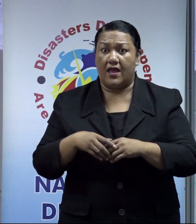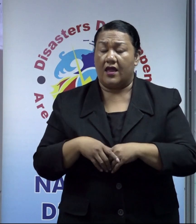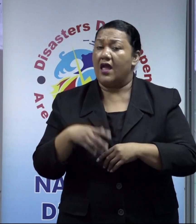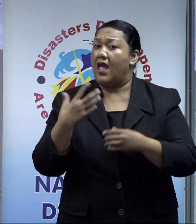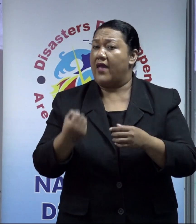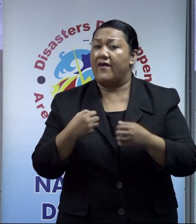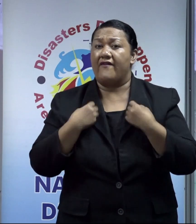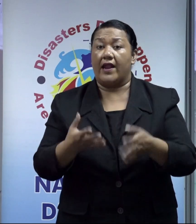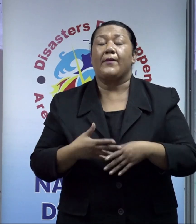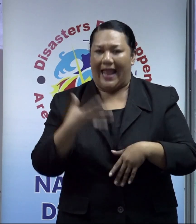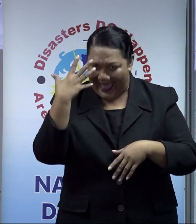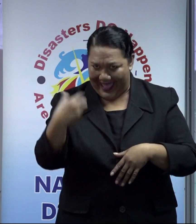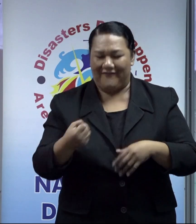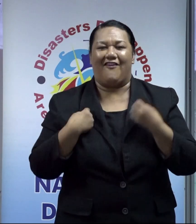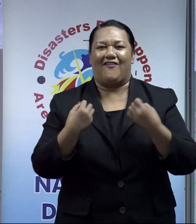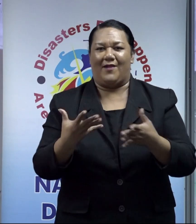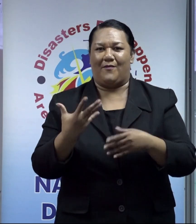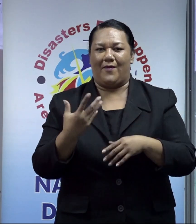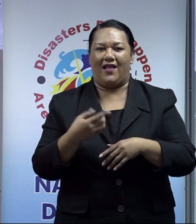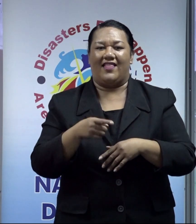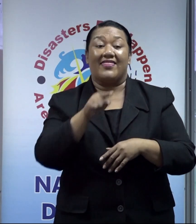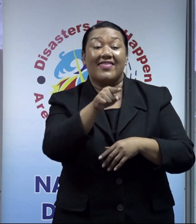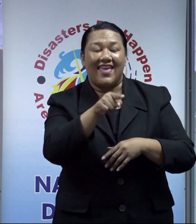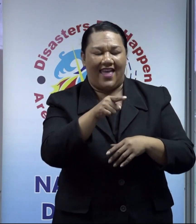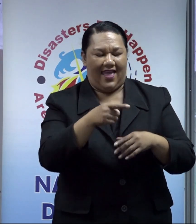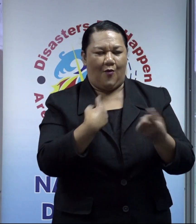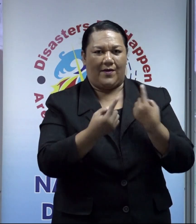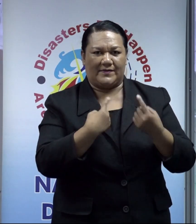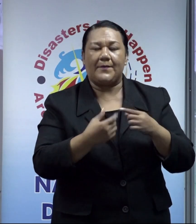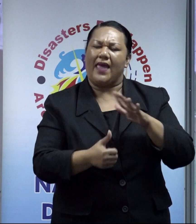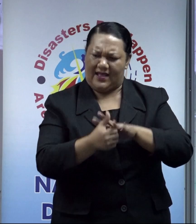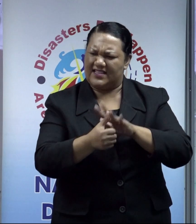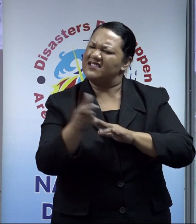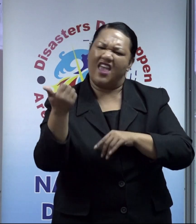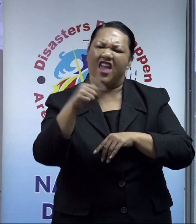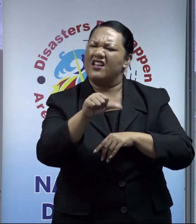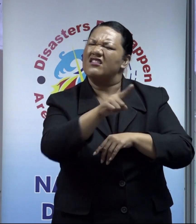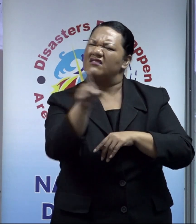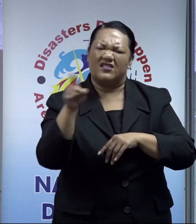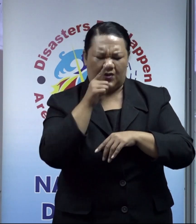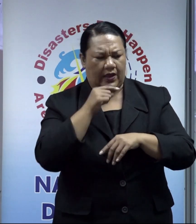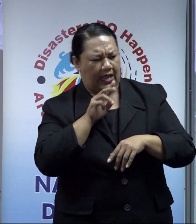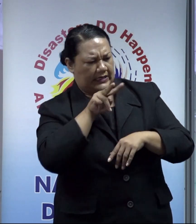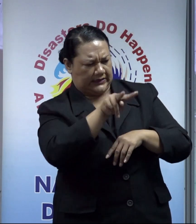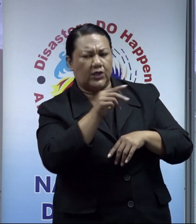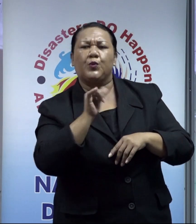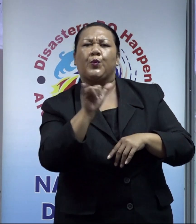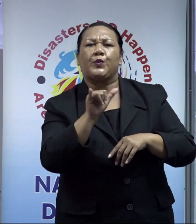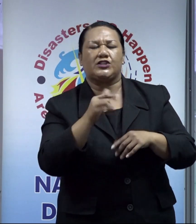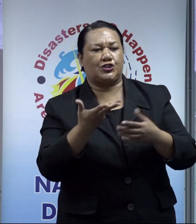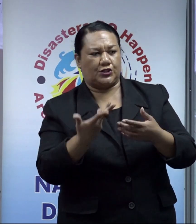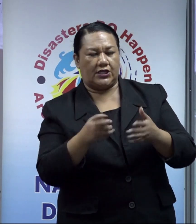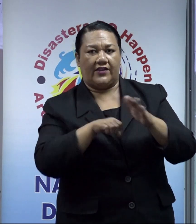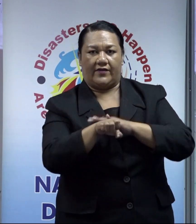our website. That is accessible to members of the public. The plea from government is